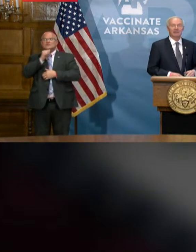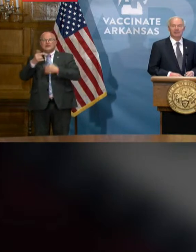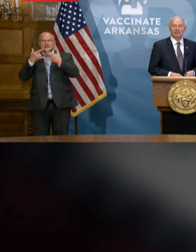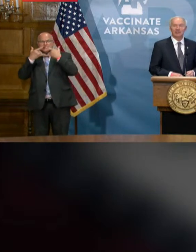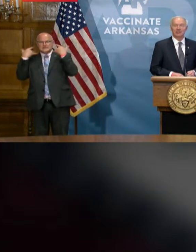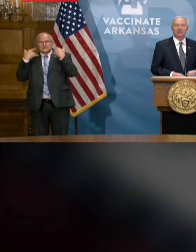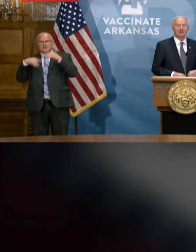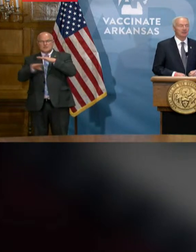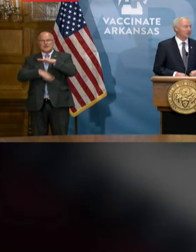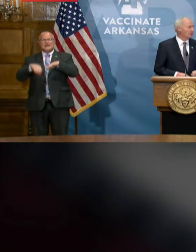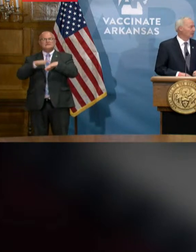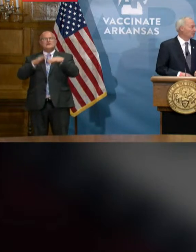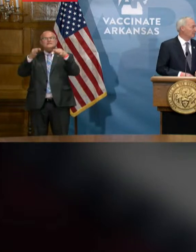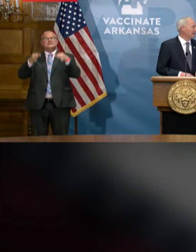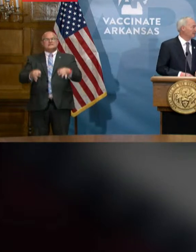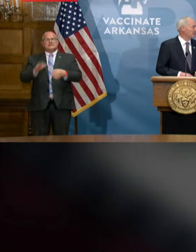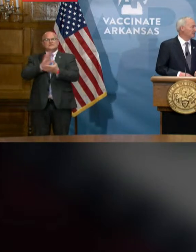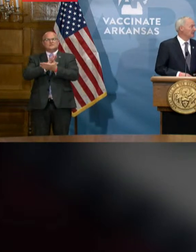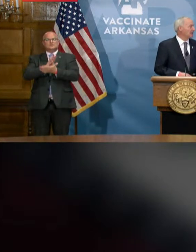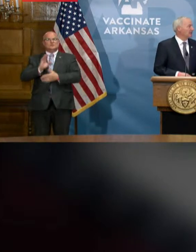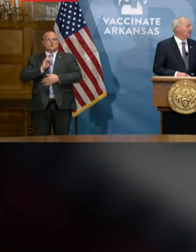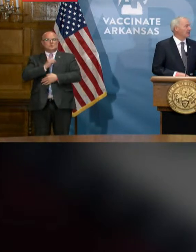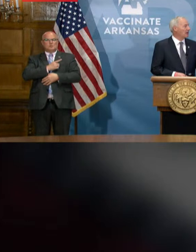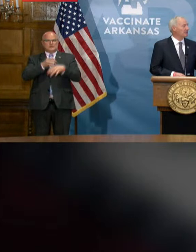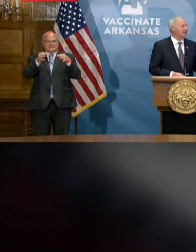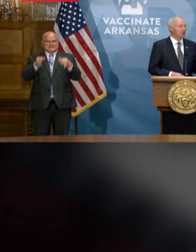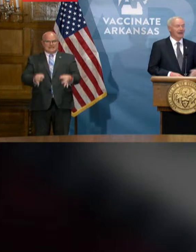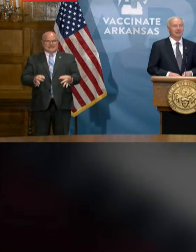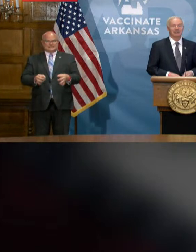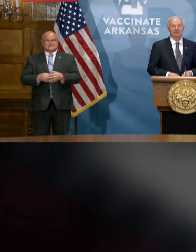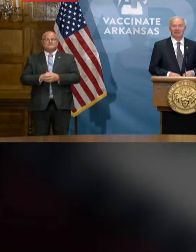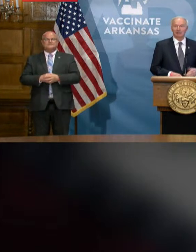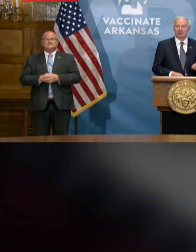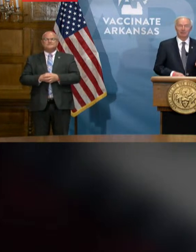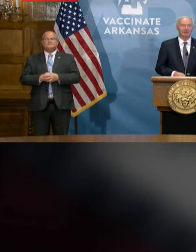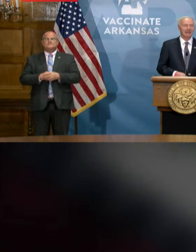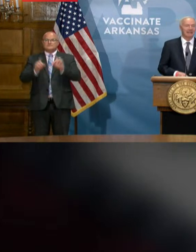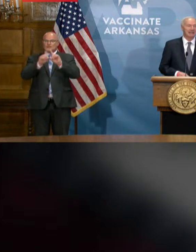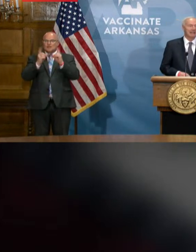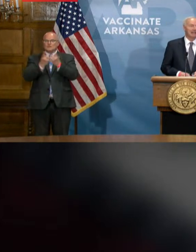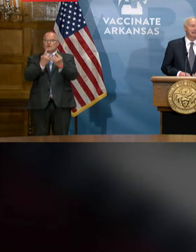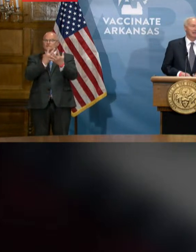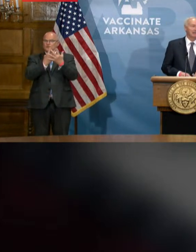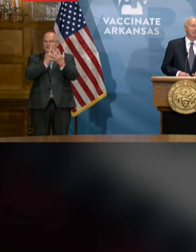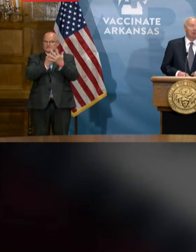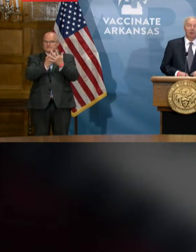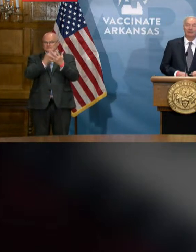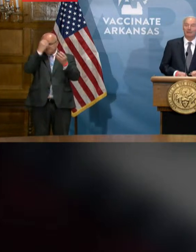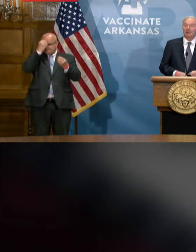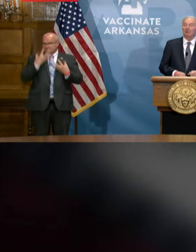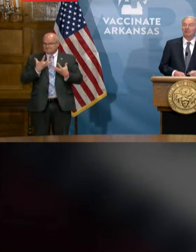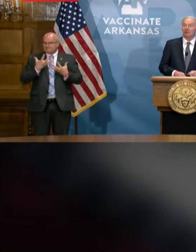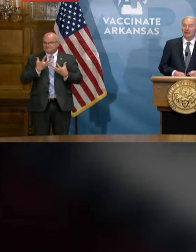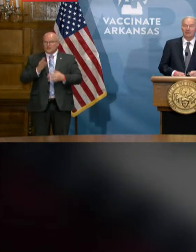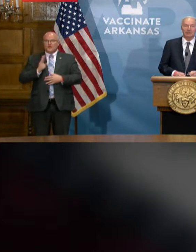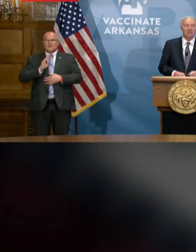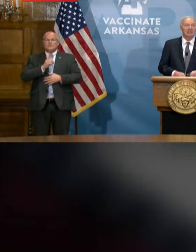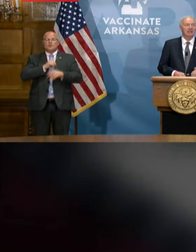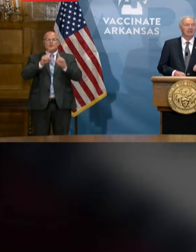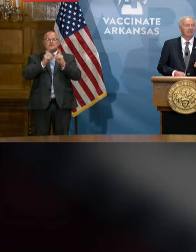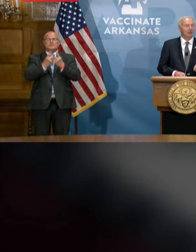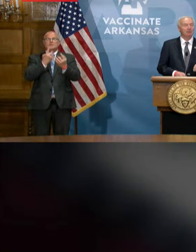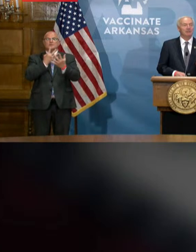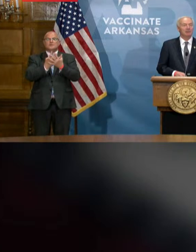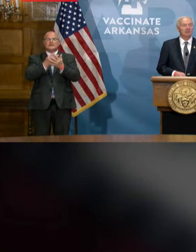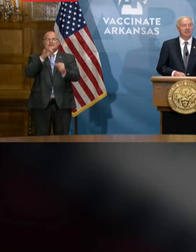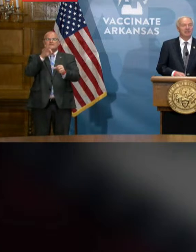based upon the decision that the school board makes. The Department of Corrections, I was notified today that the board of the Department of